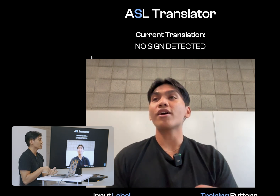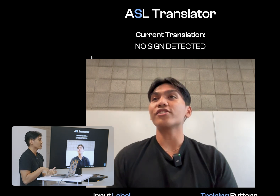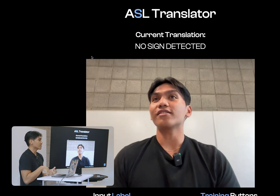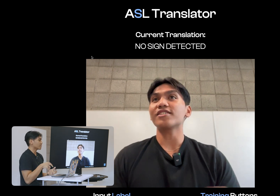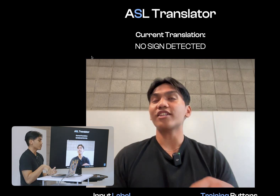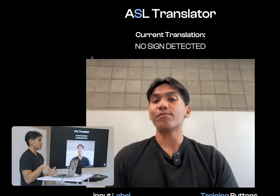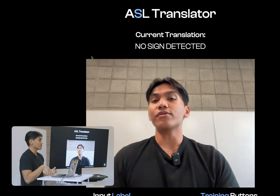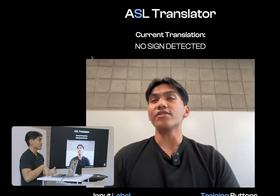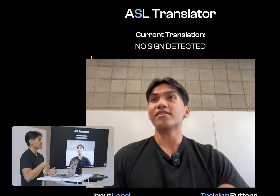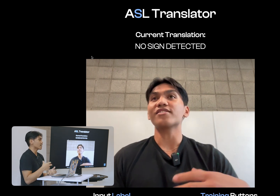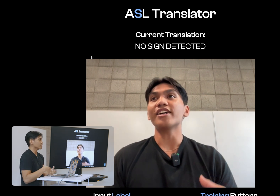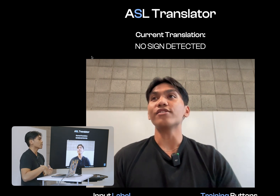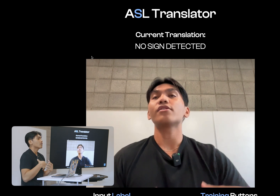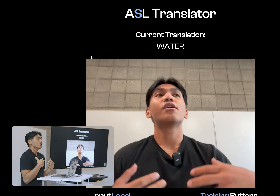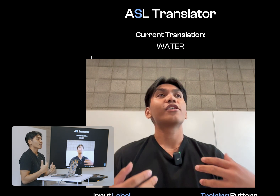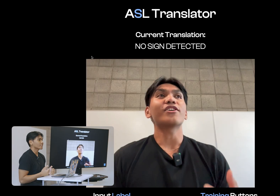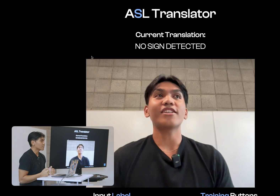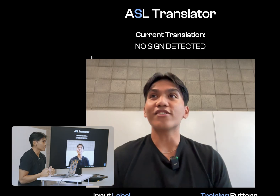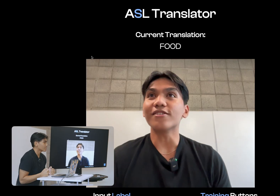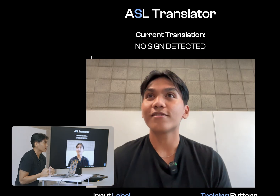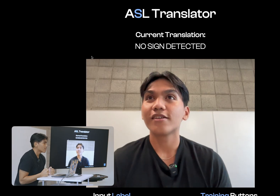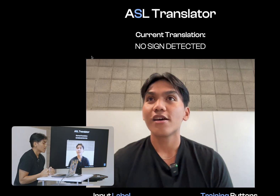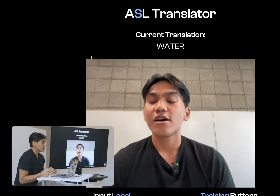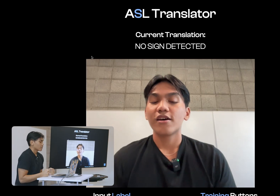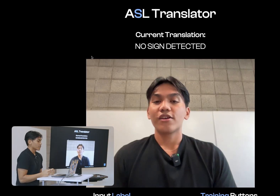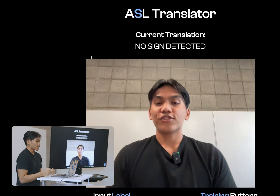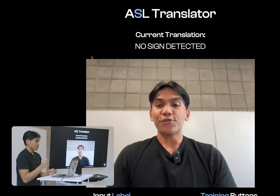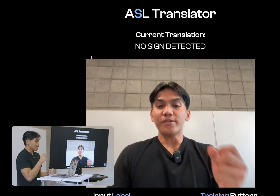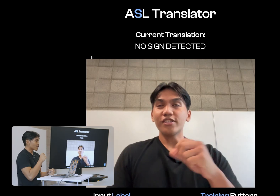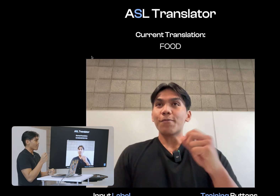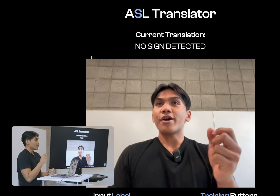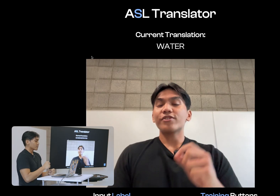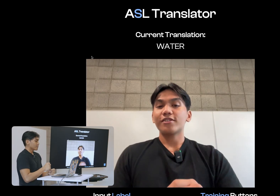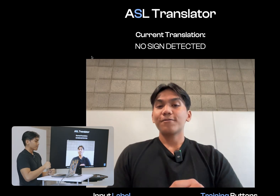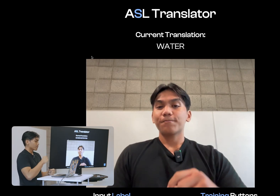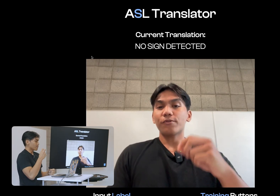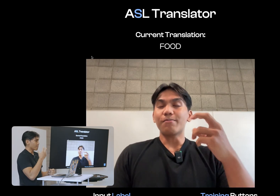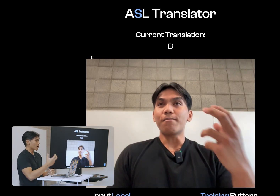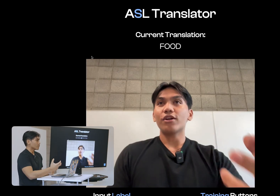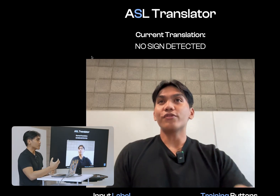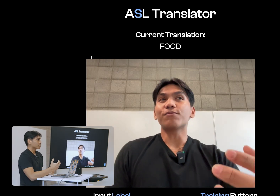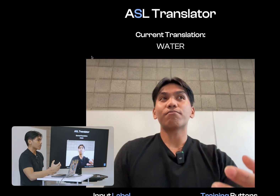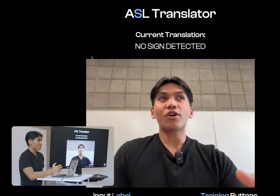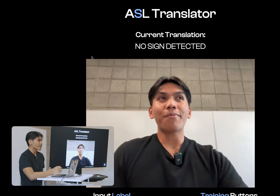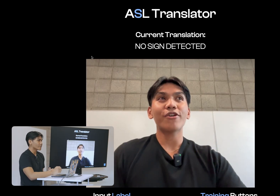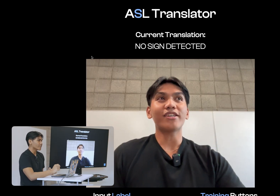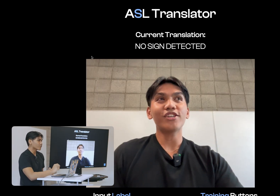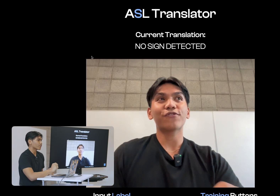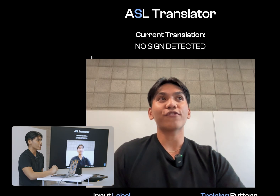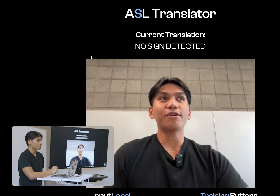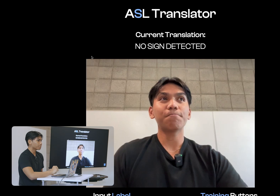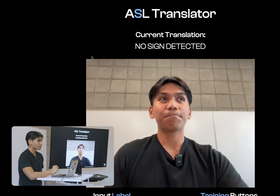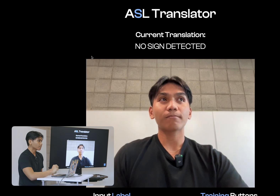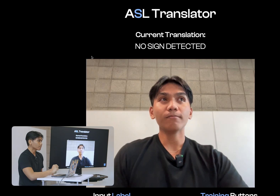this project, this label is the sign's translation. So in the comparison, right, my model is comparing